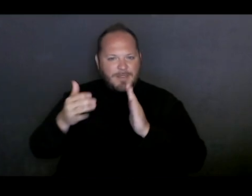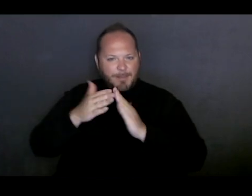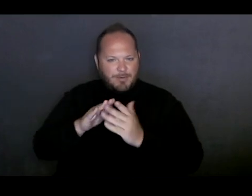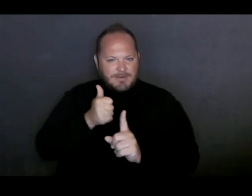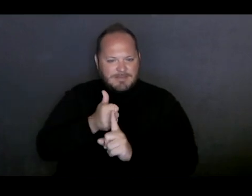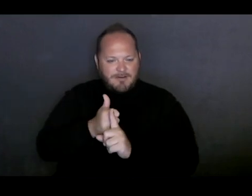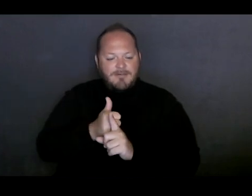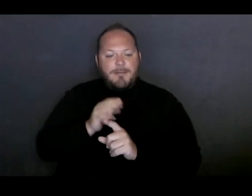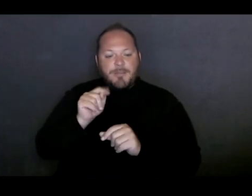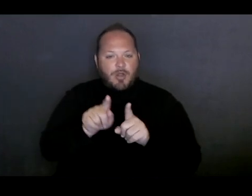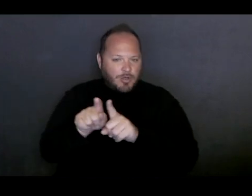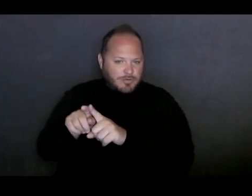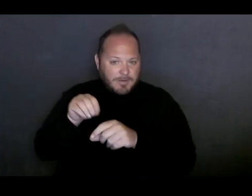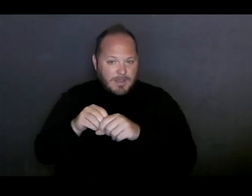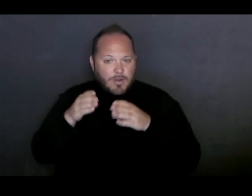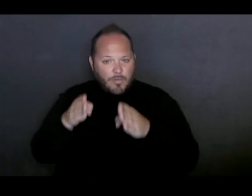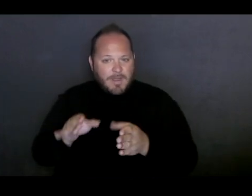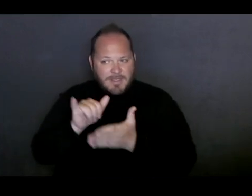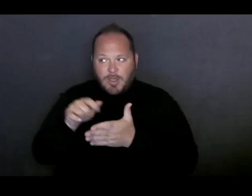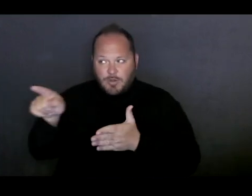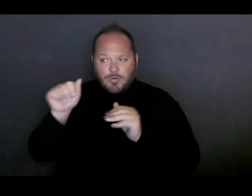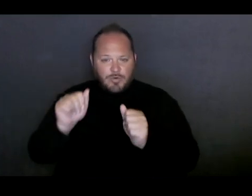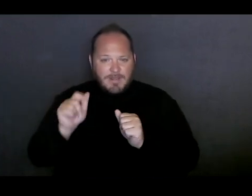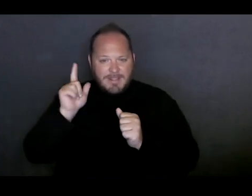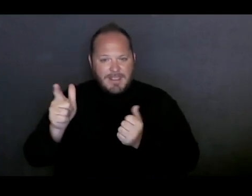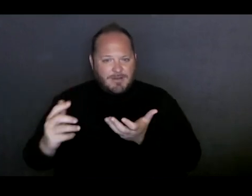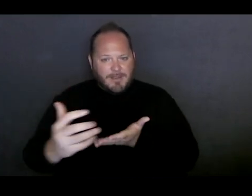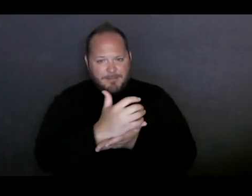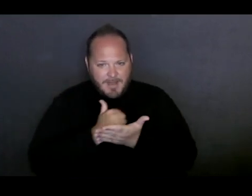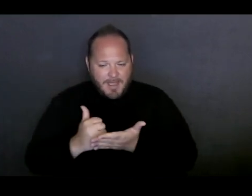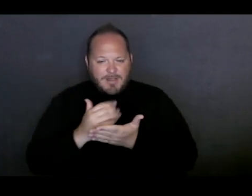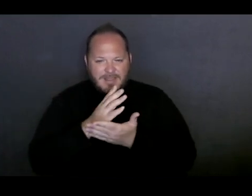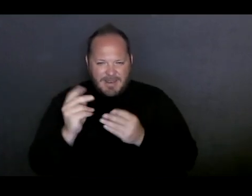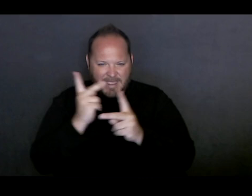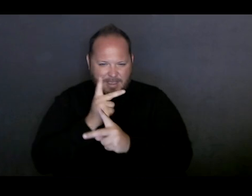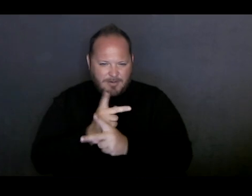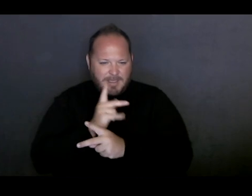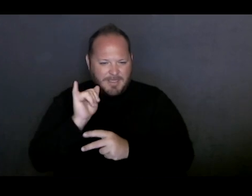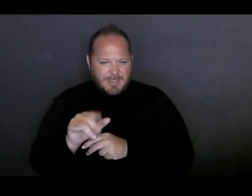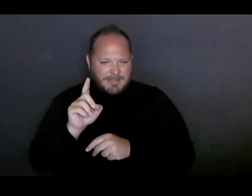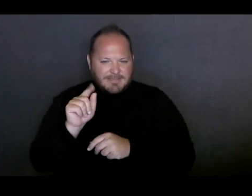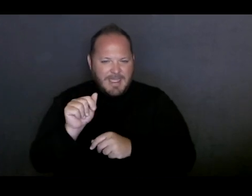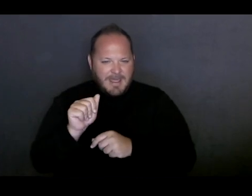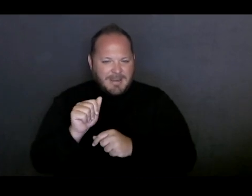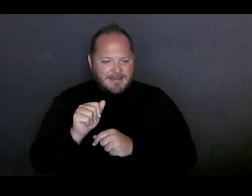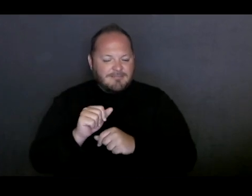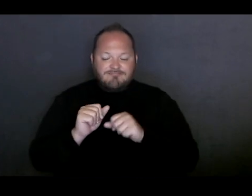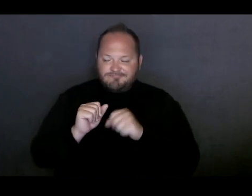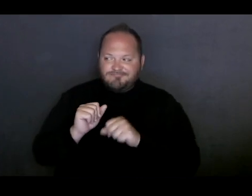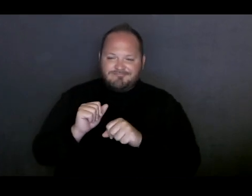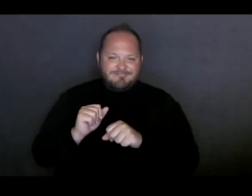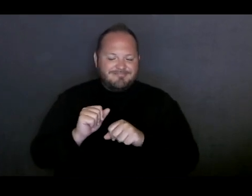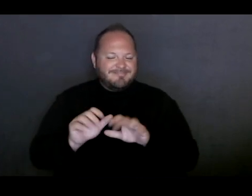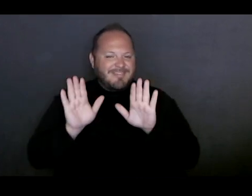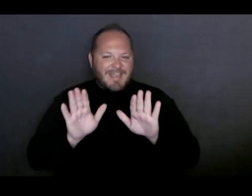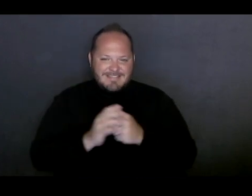then compile and aggregate and make sense of that data. Hmm. Um, Yeah. um, Excellent. Diplomatically placed,